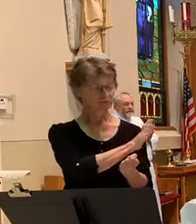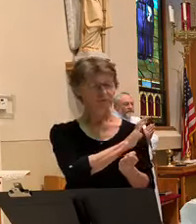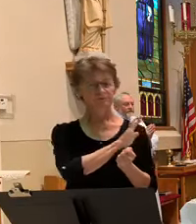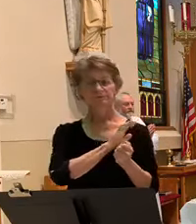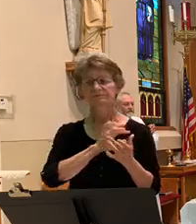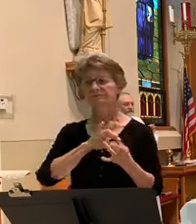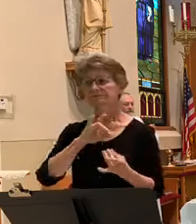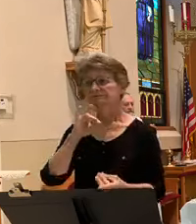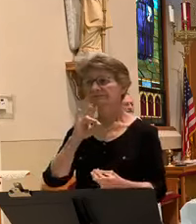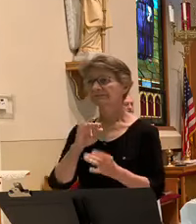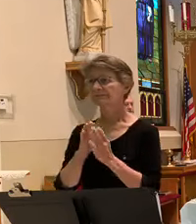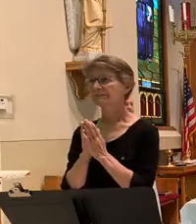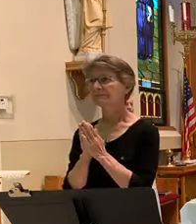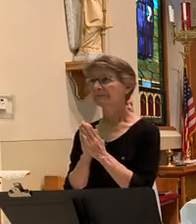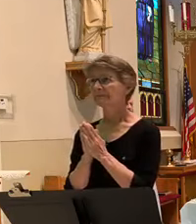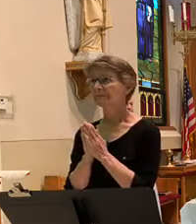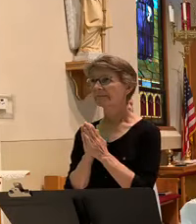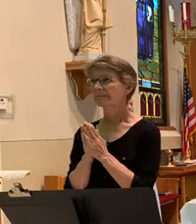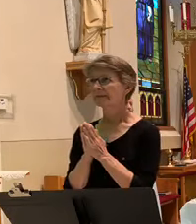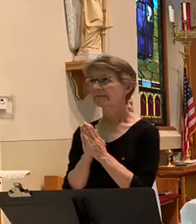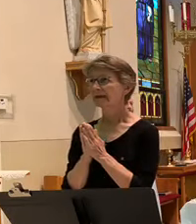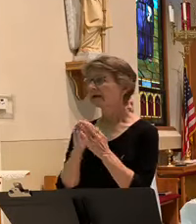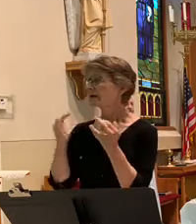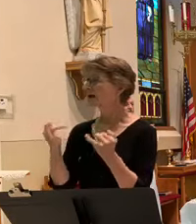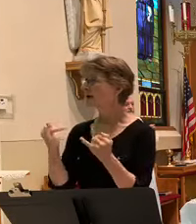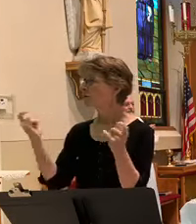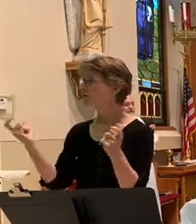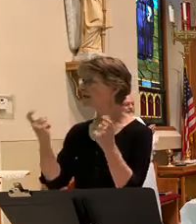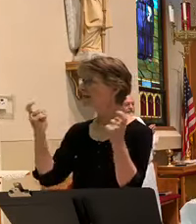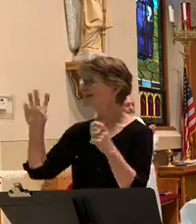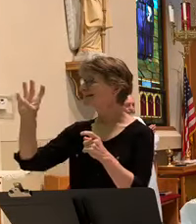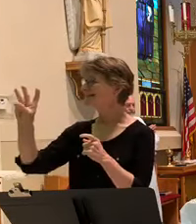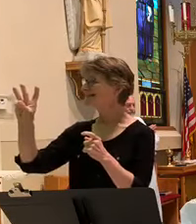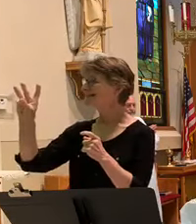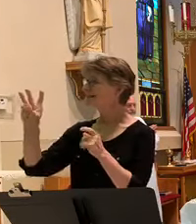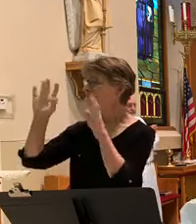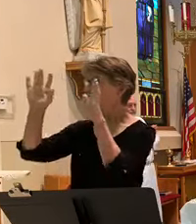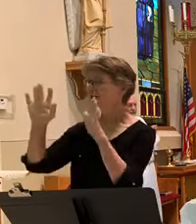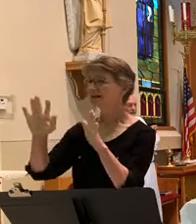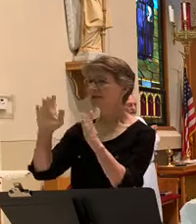Welcome today as we celebrate the 16th Sunday of Ordinary Time.